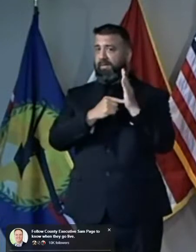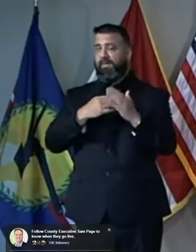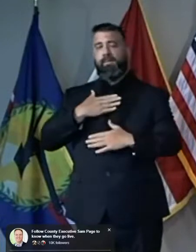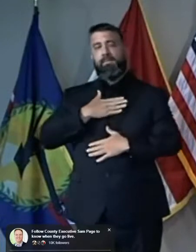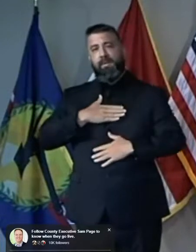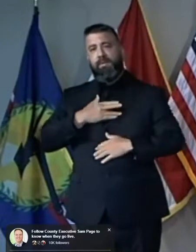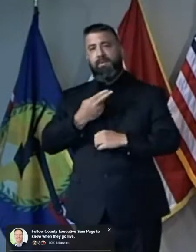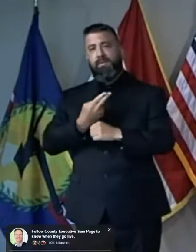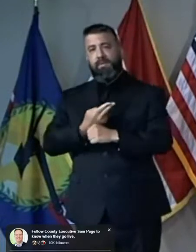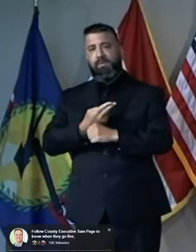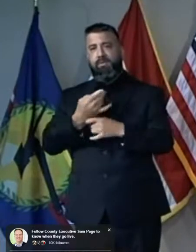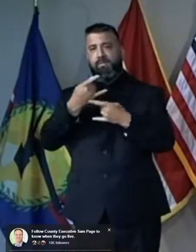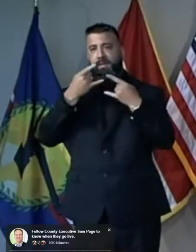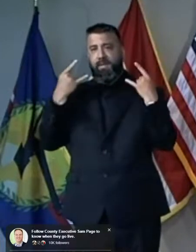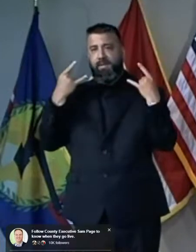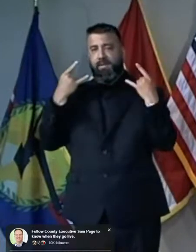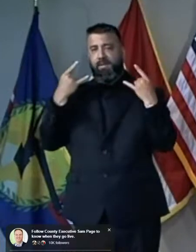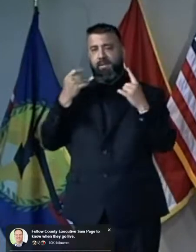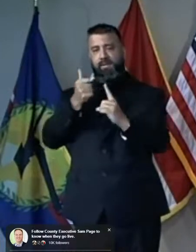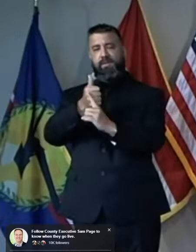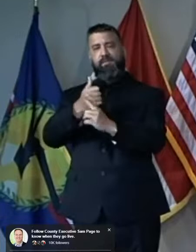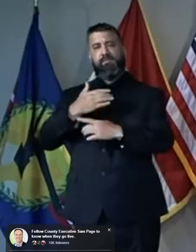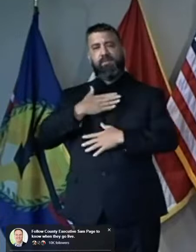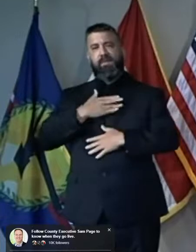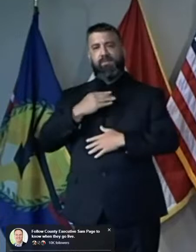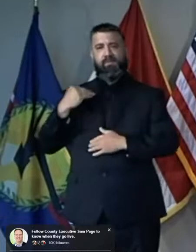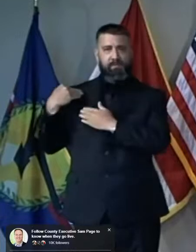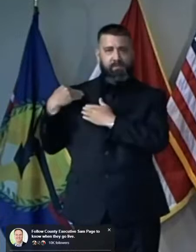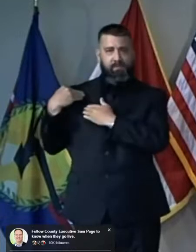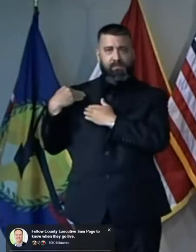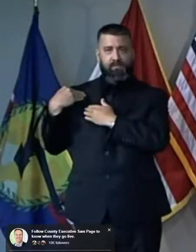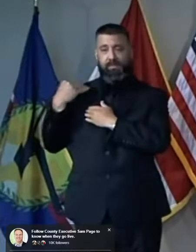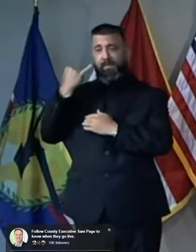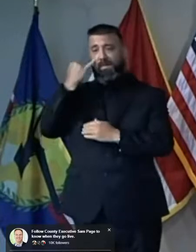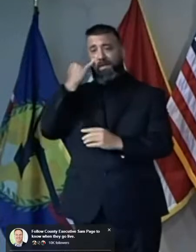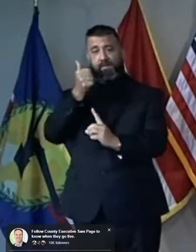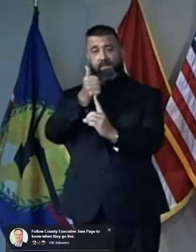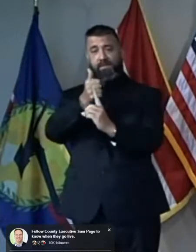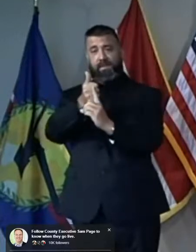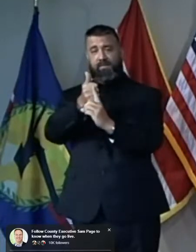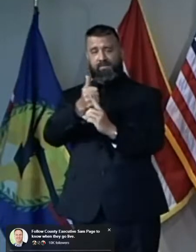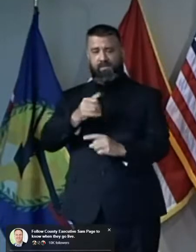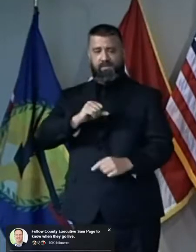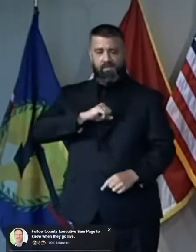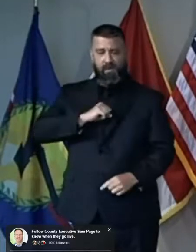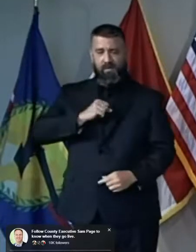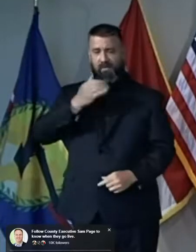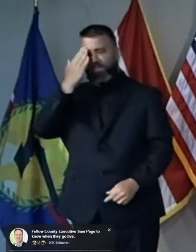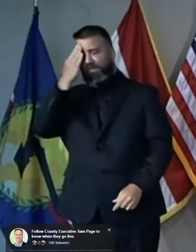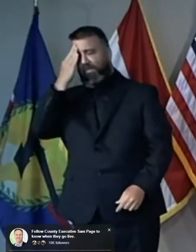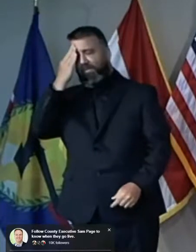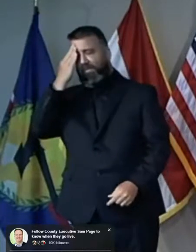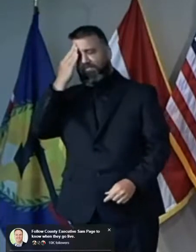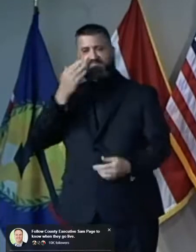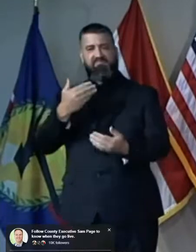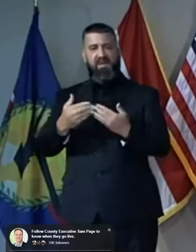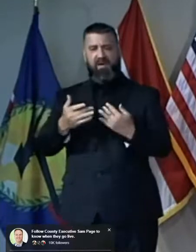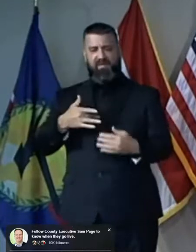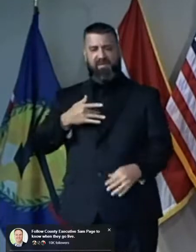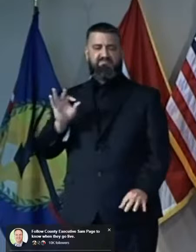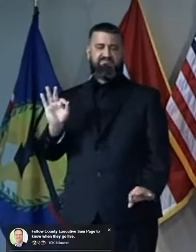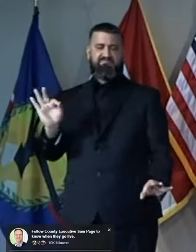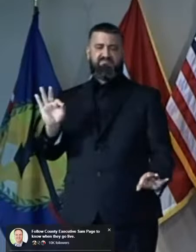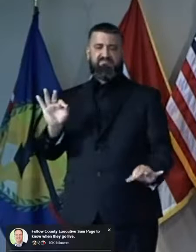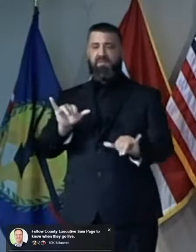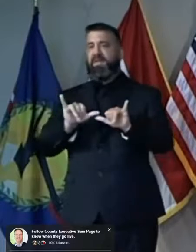wear one. Please be diligent. And if you have symptoms, no matter how mild, please stay home.